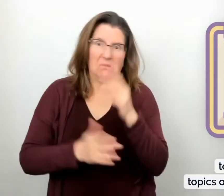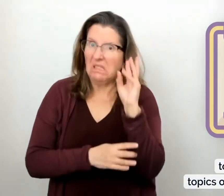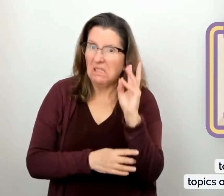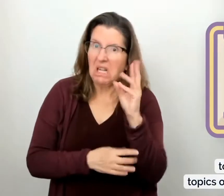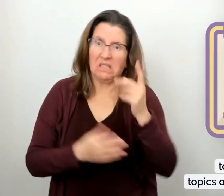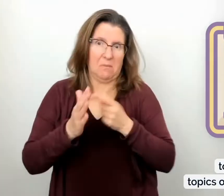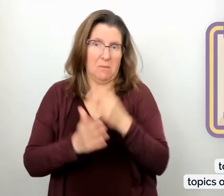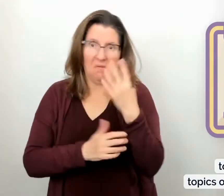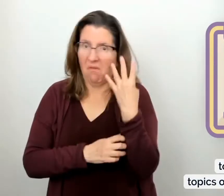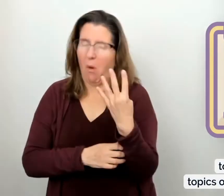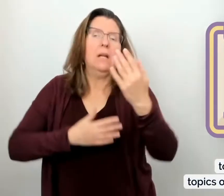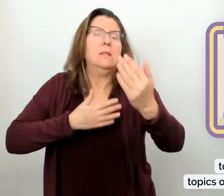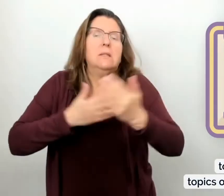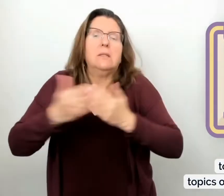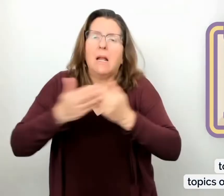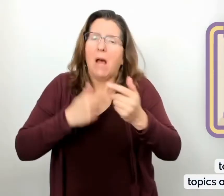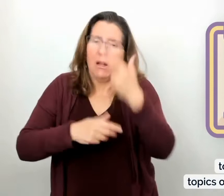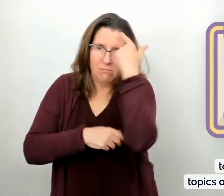The number of options is up to you.